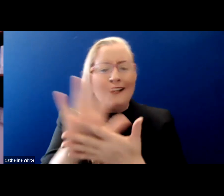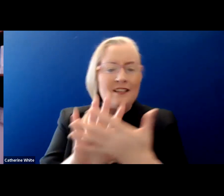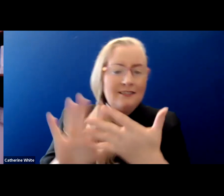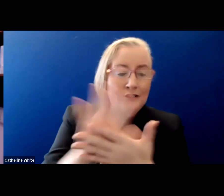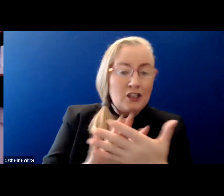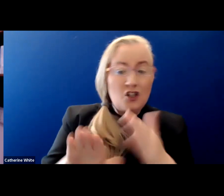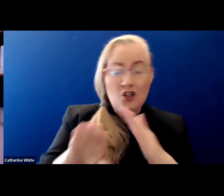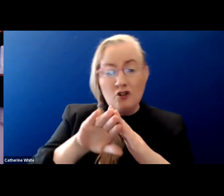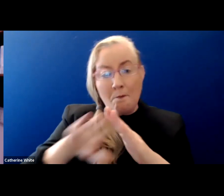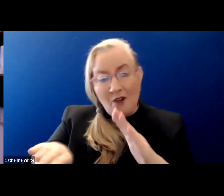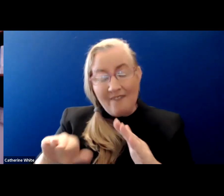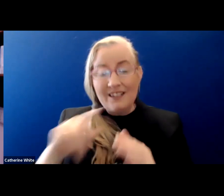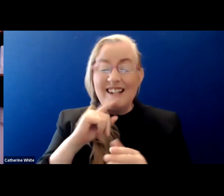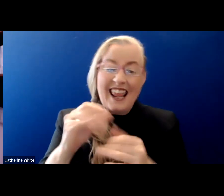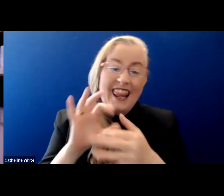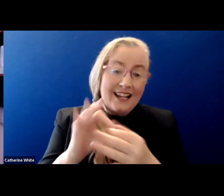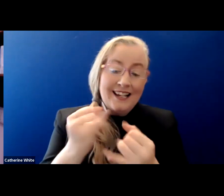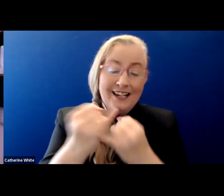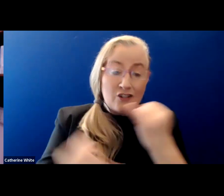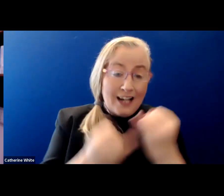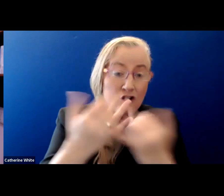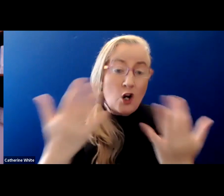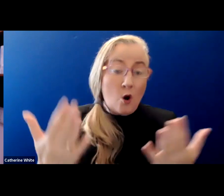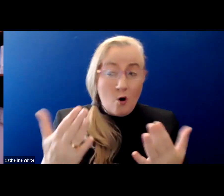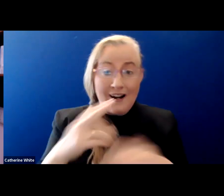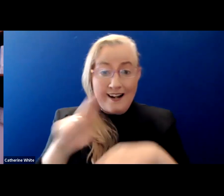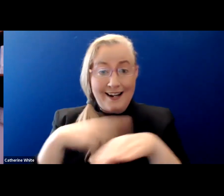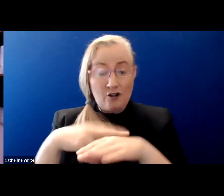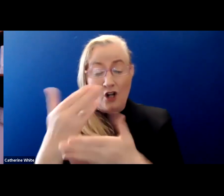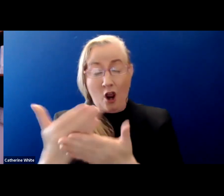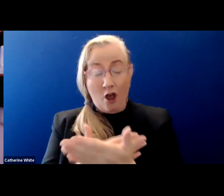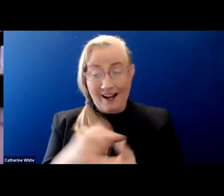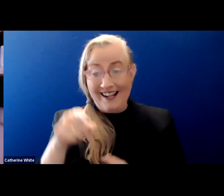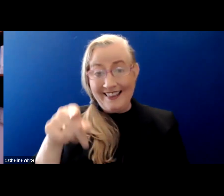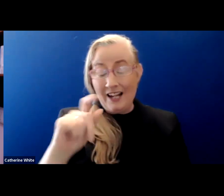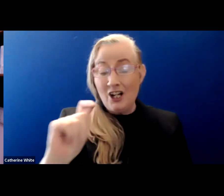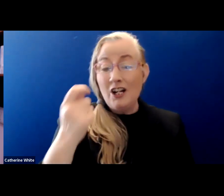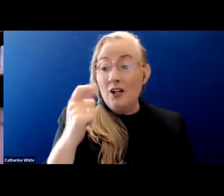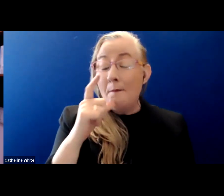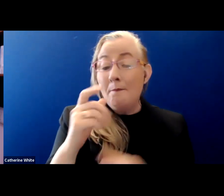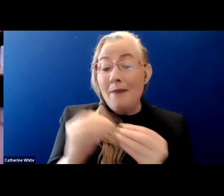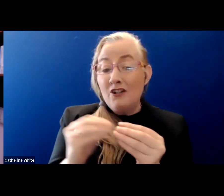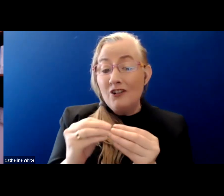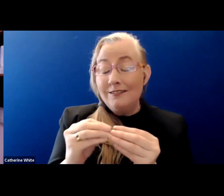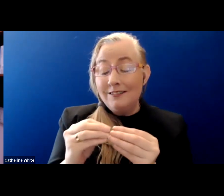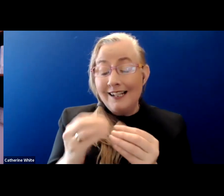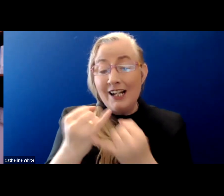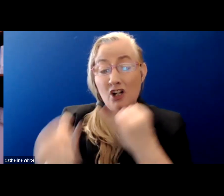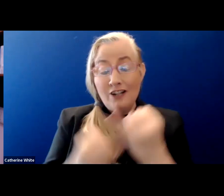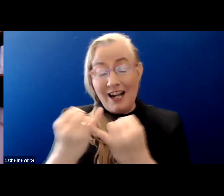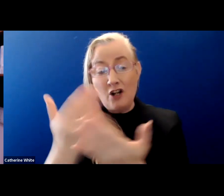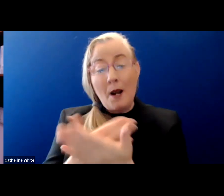require resort to international or domestic law, and up until recently, when it referred to international law, it really meant